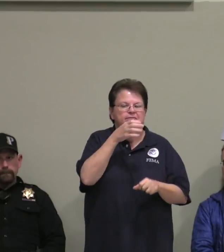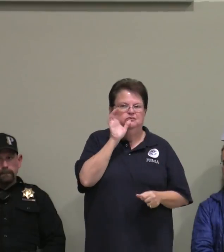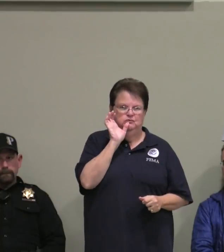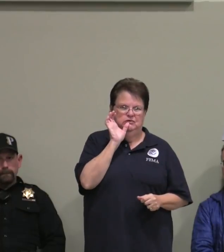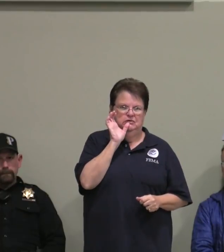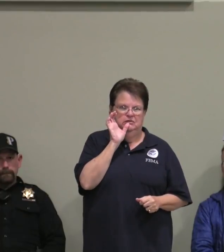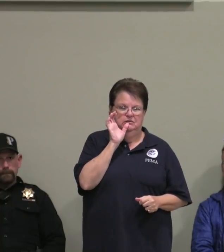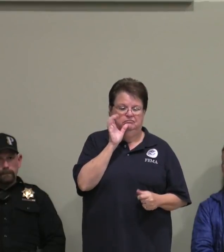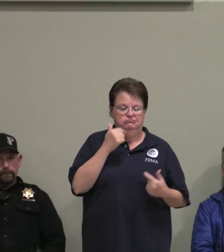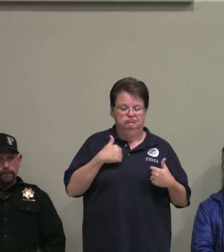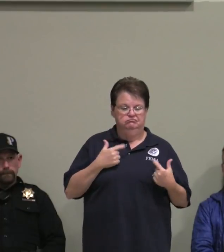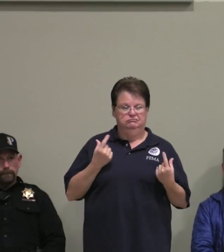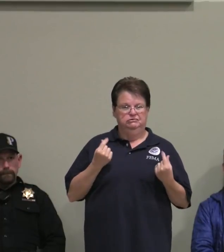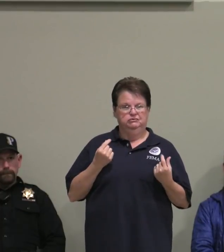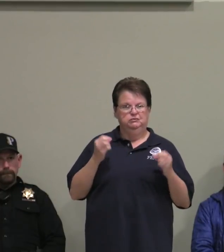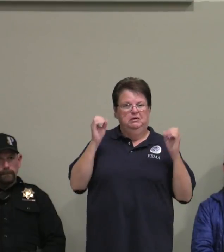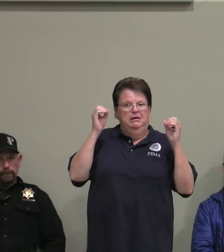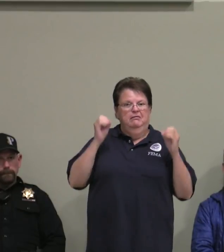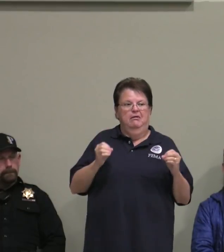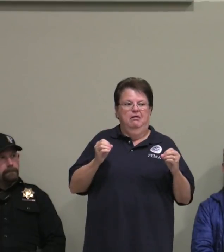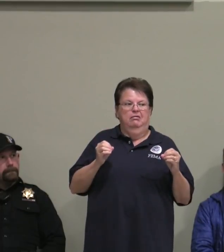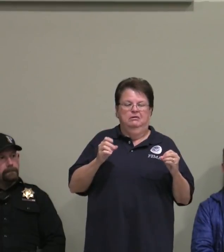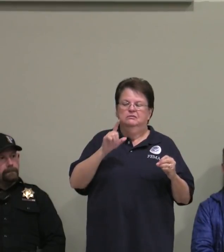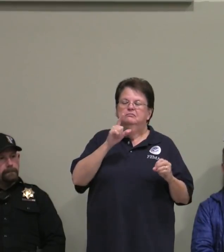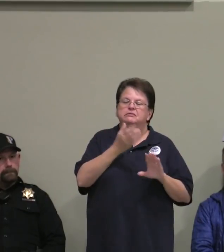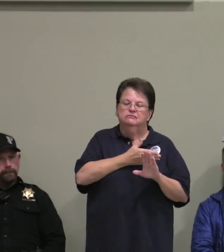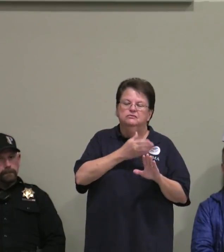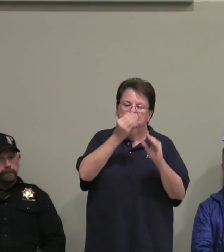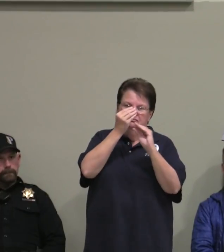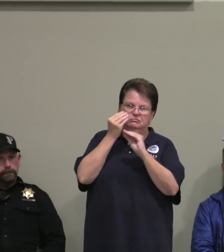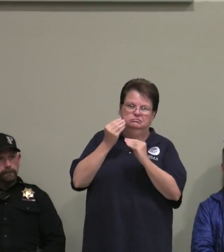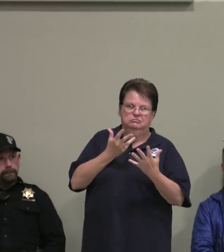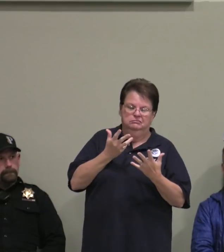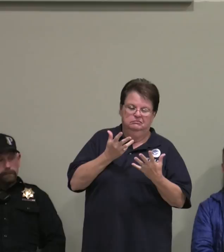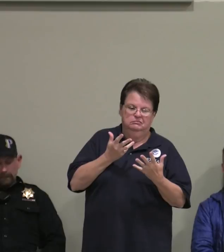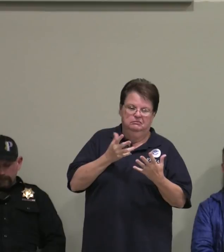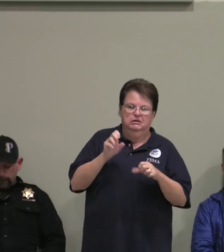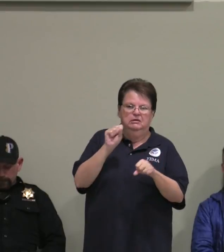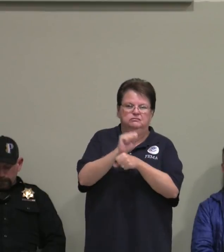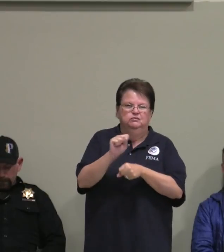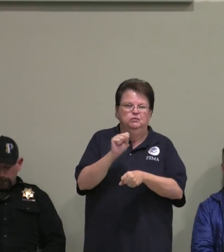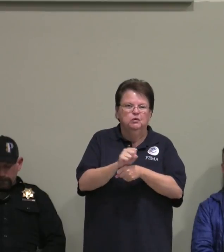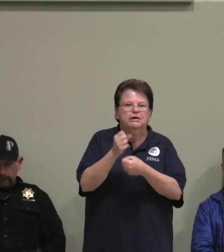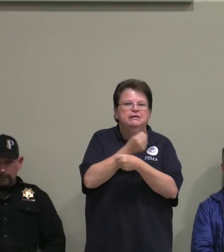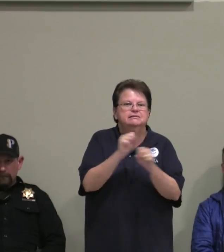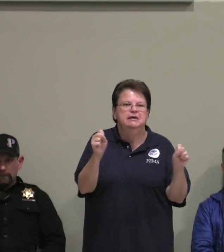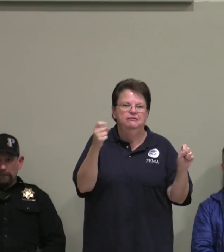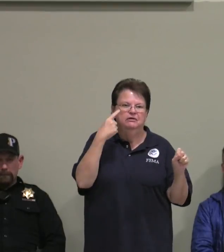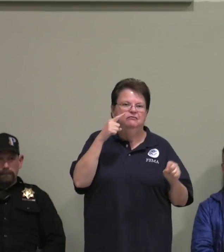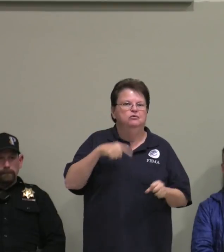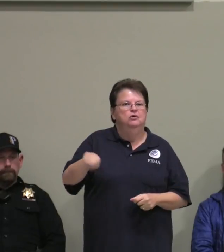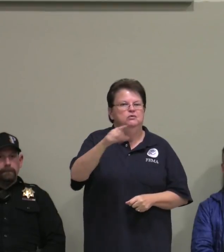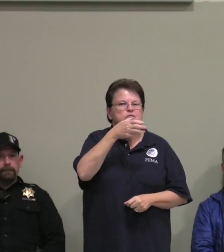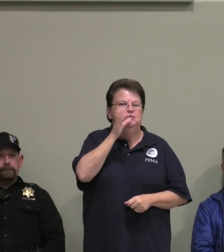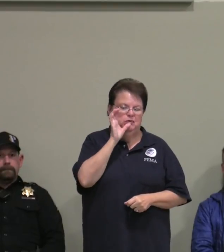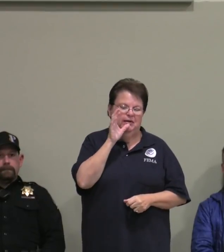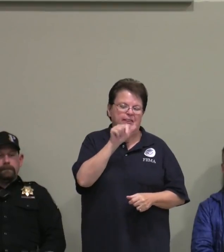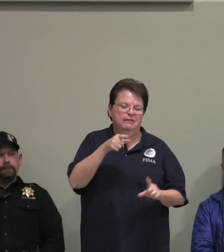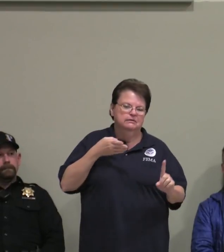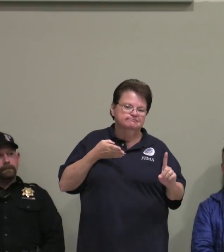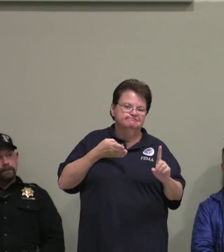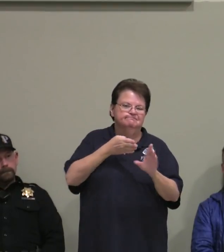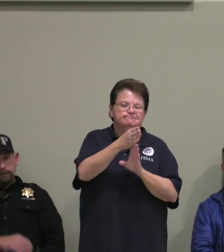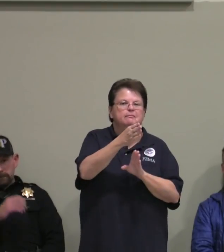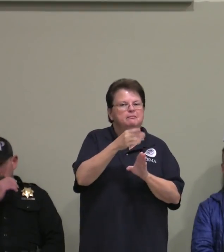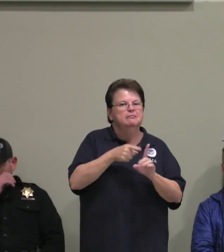do anything to make sure that we will not do anything until the water is safe for you to drink. So that is our main focus.